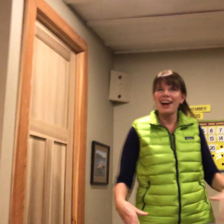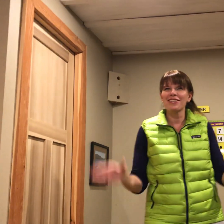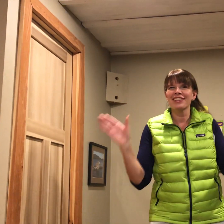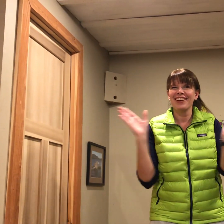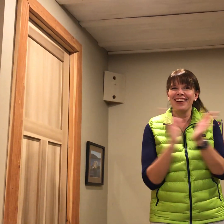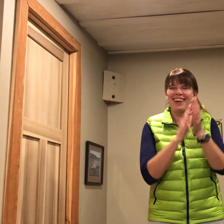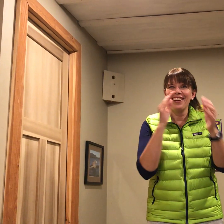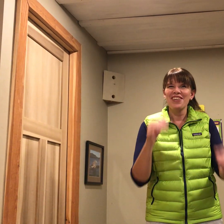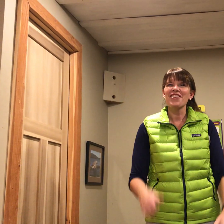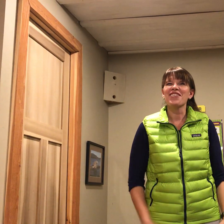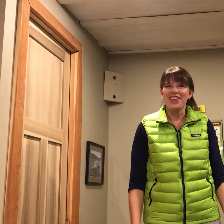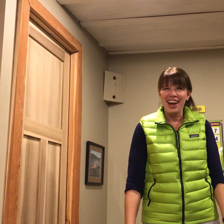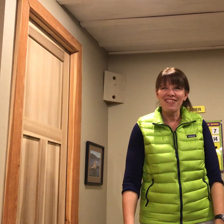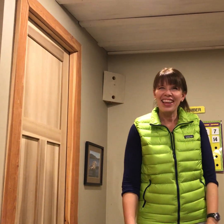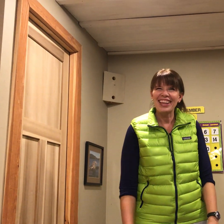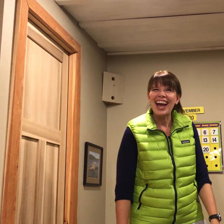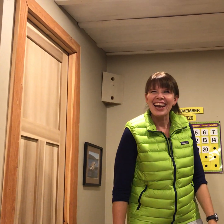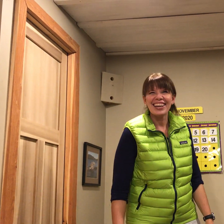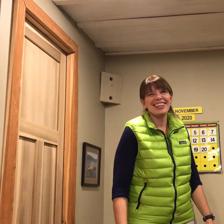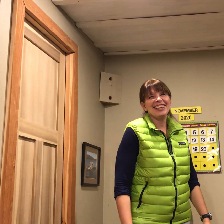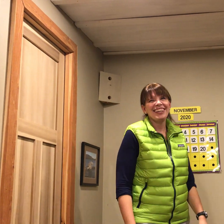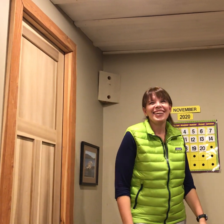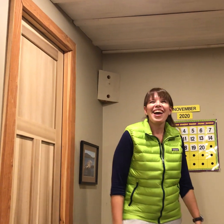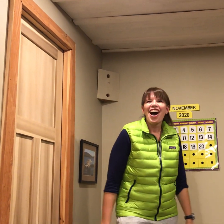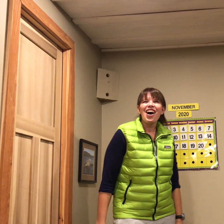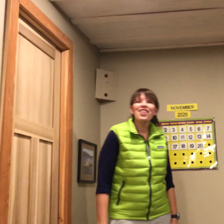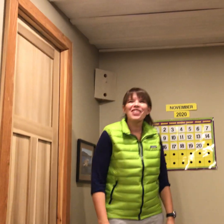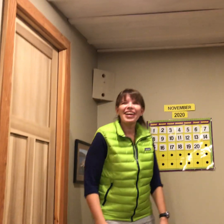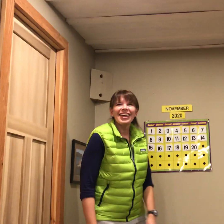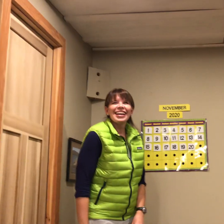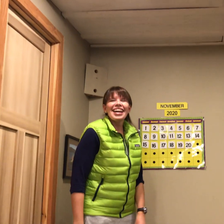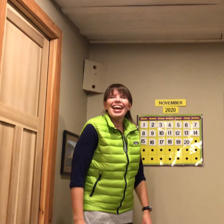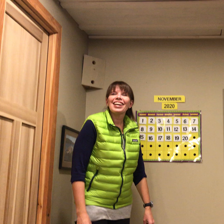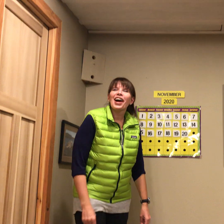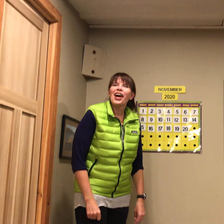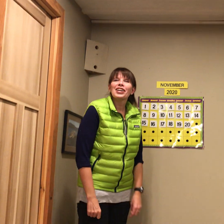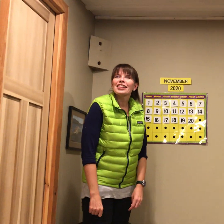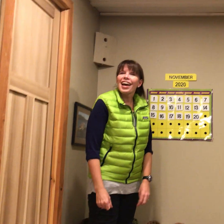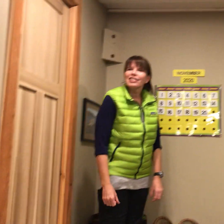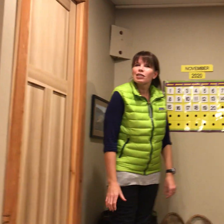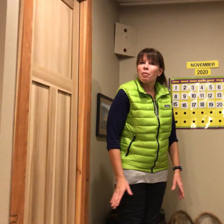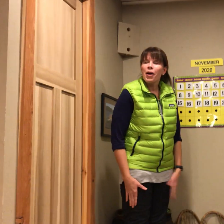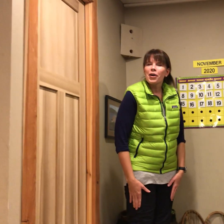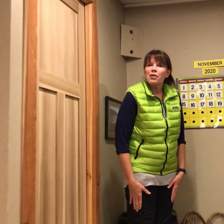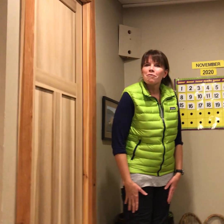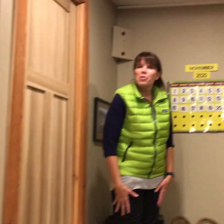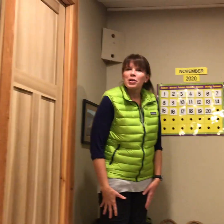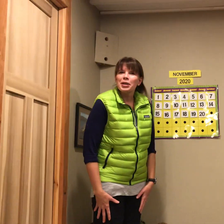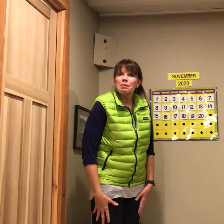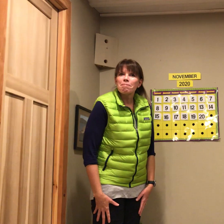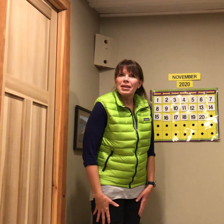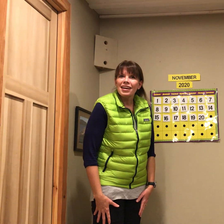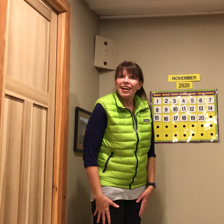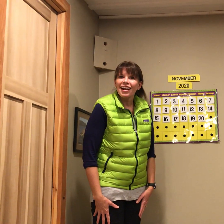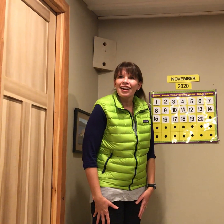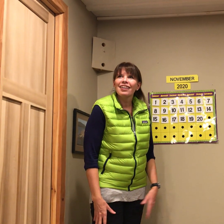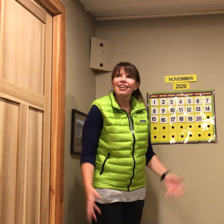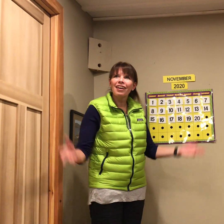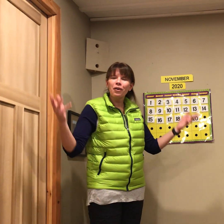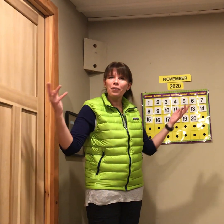around. Oh, I finally got it. All right. And our last part of morning meeting. What's